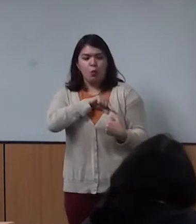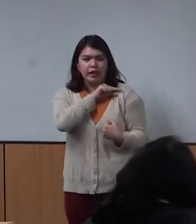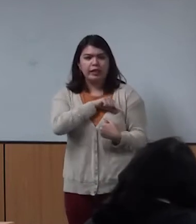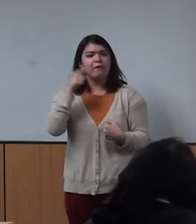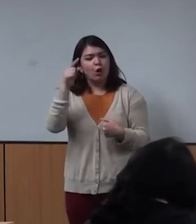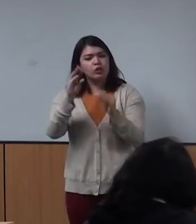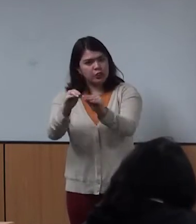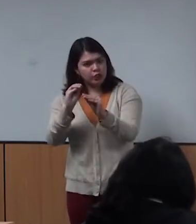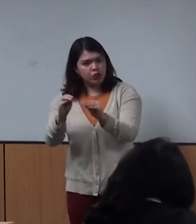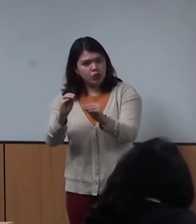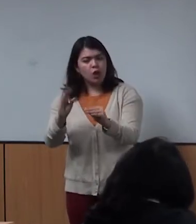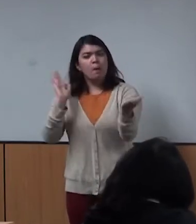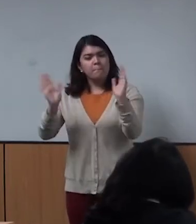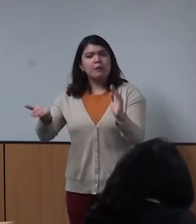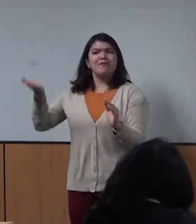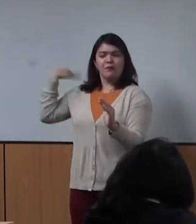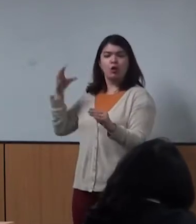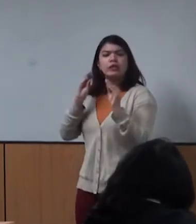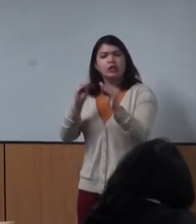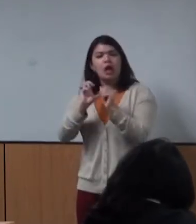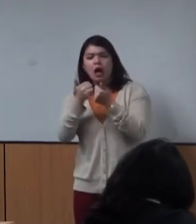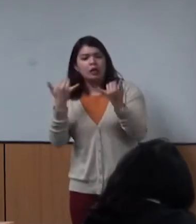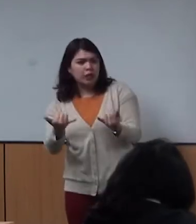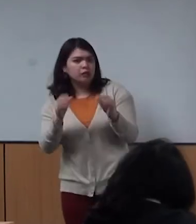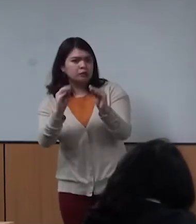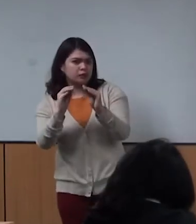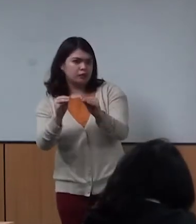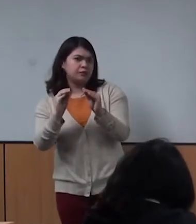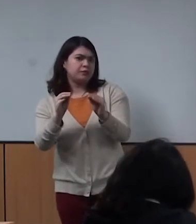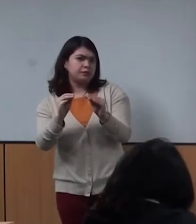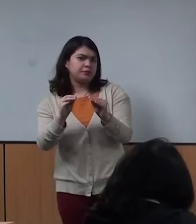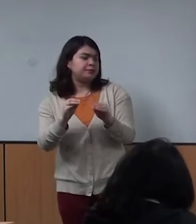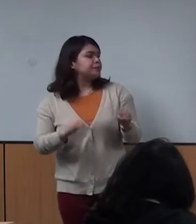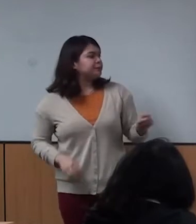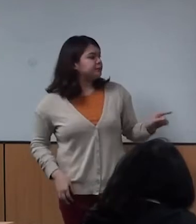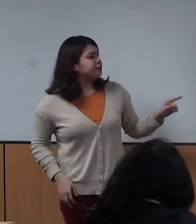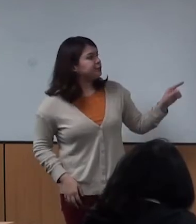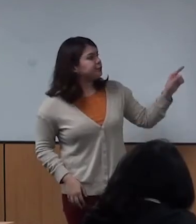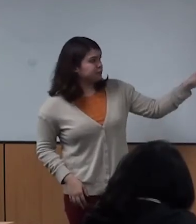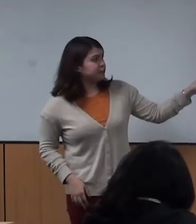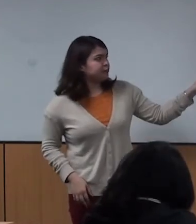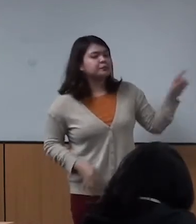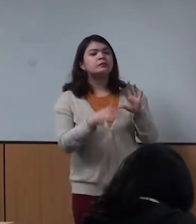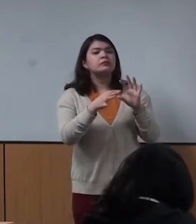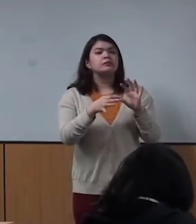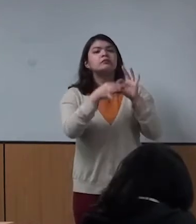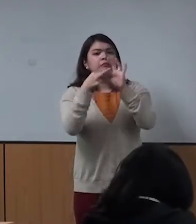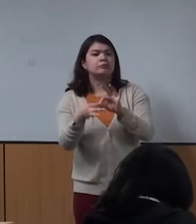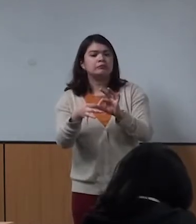the 21st century skills. So when we say outcomes-based, it's based on